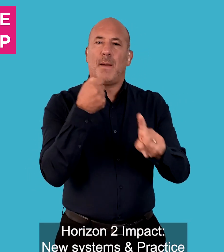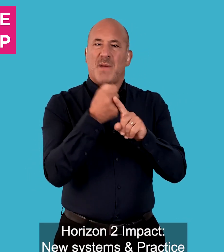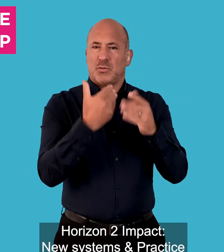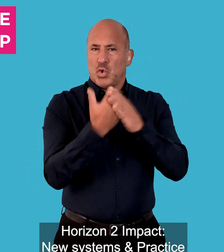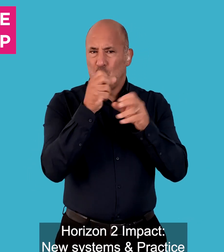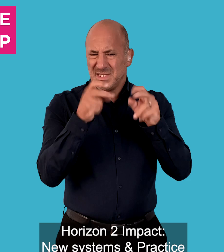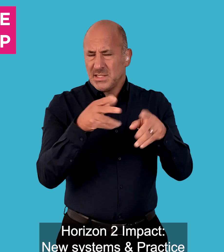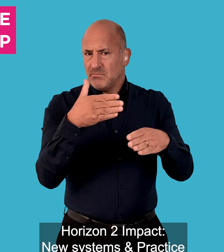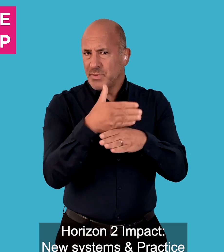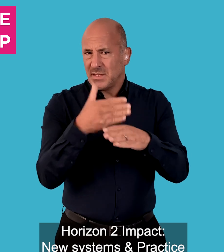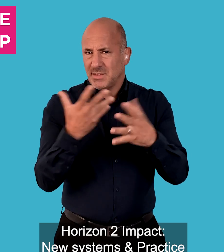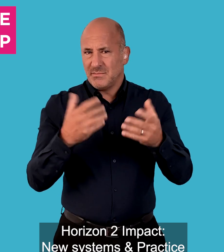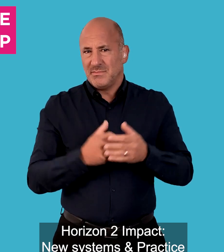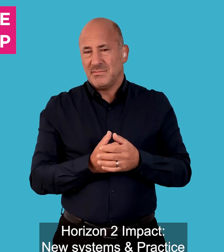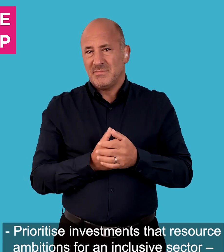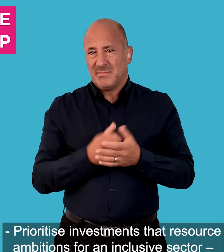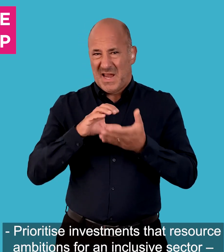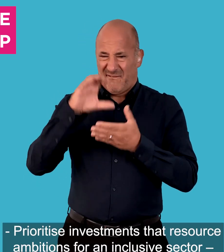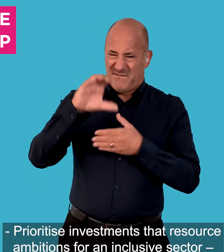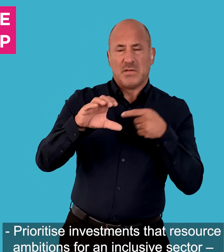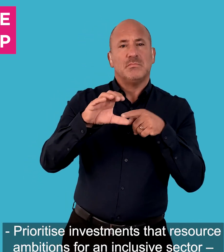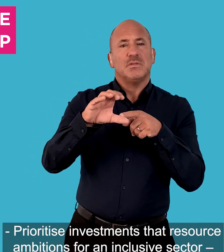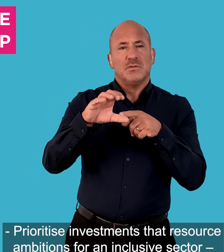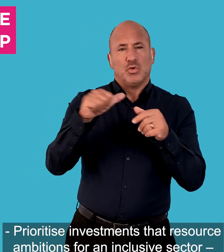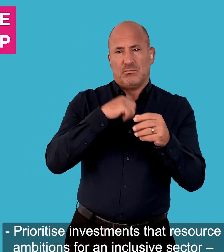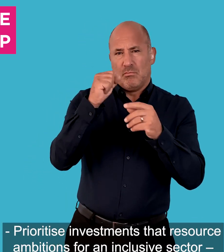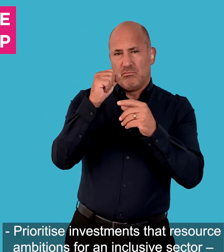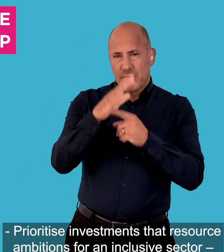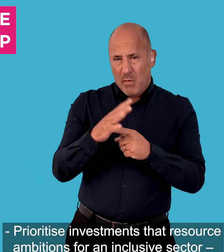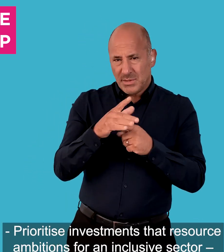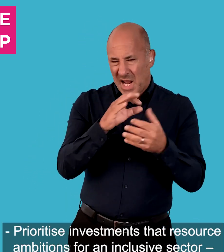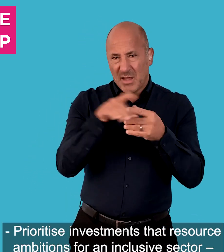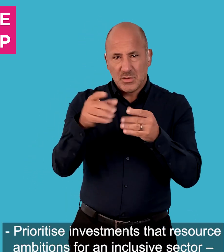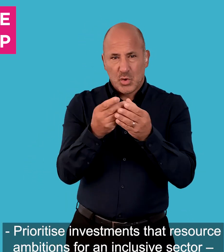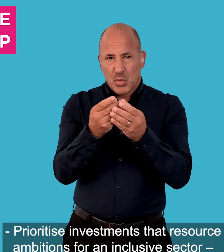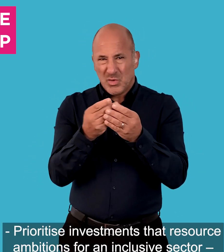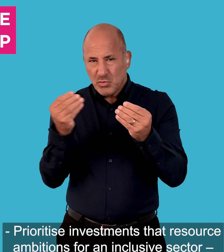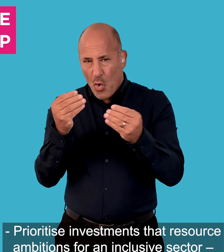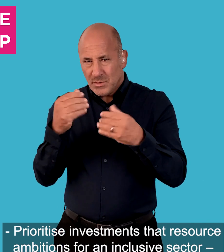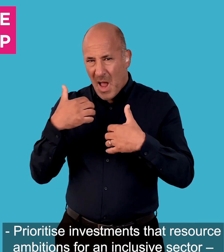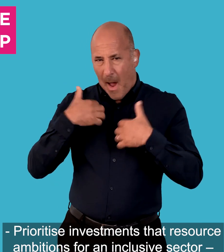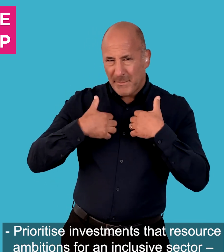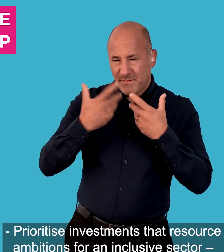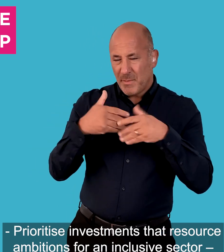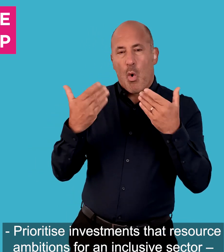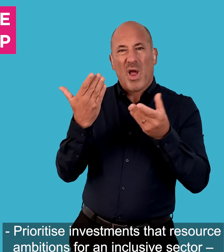2 impact, new systems and practice. Prioritise investments that resource ambitions for an